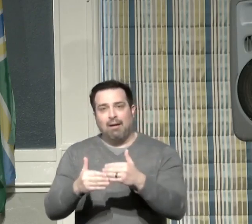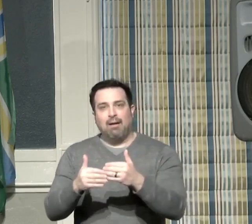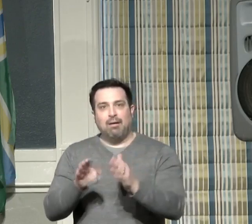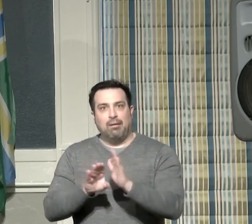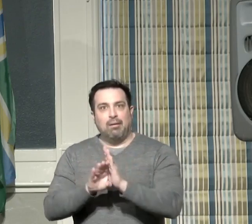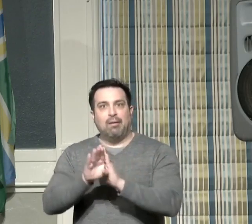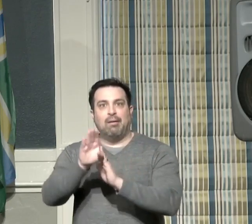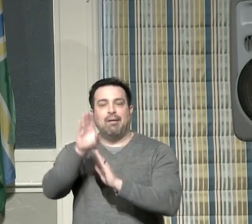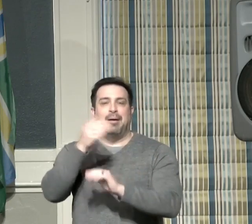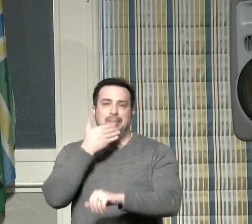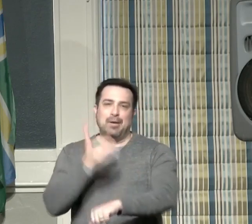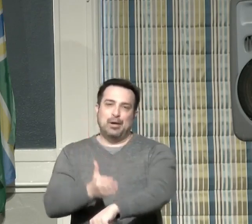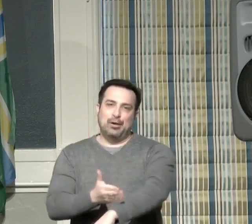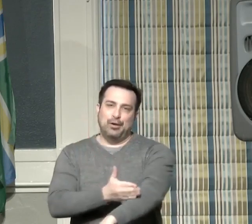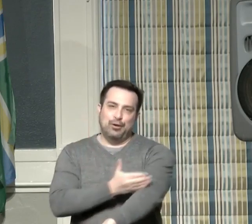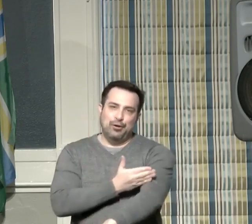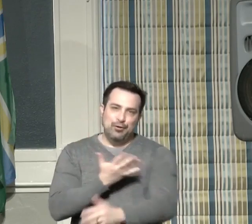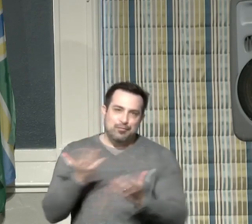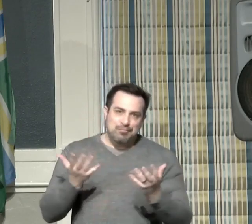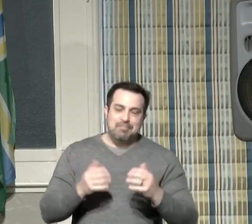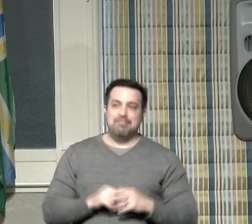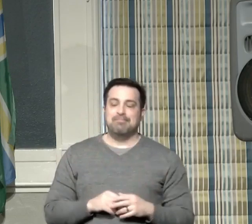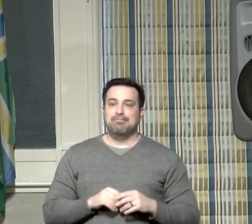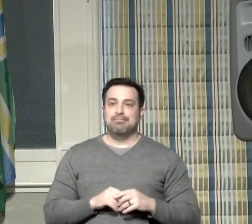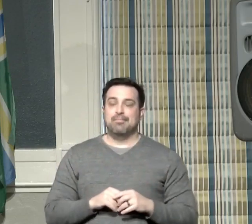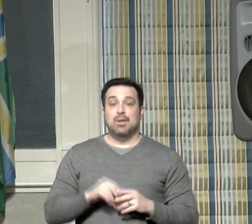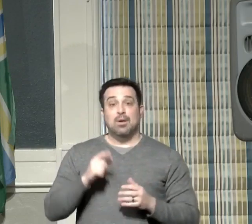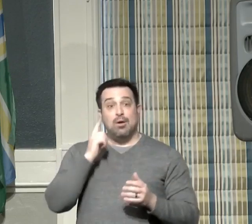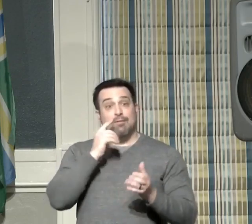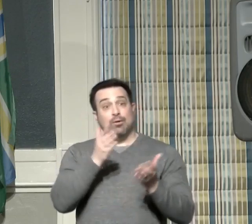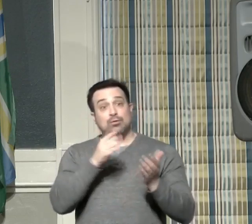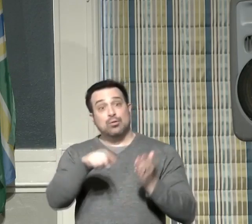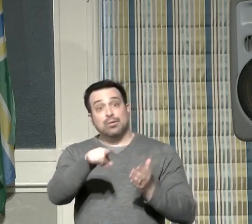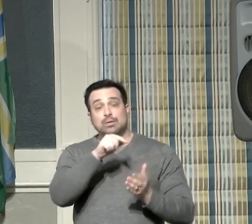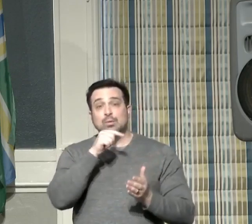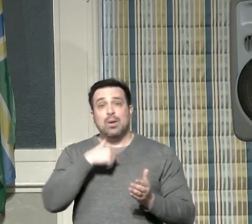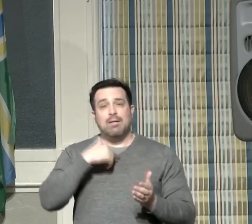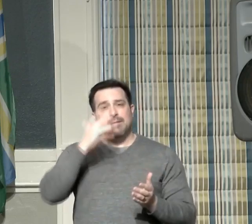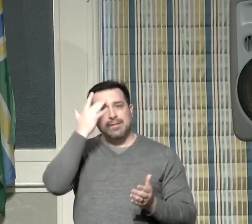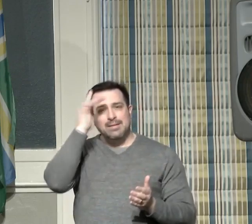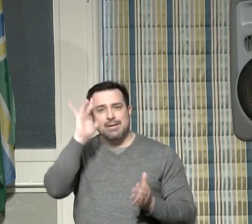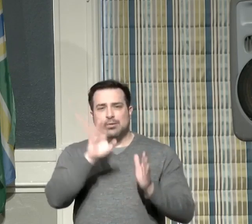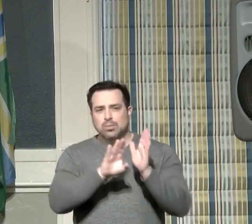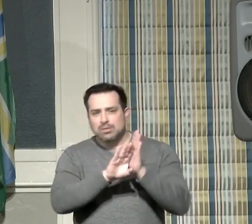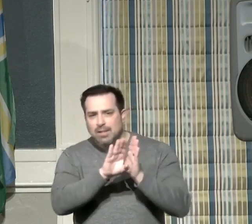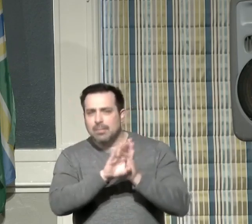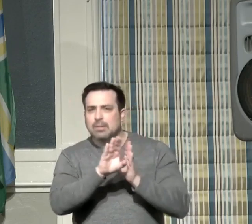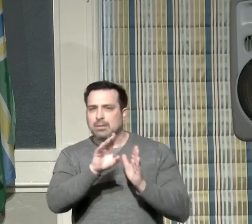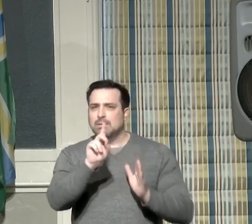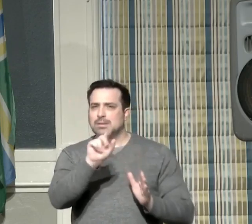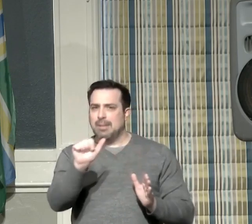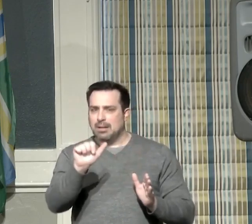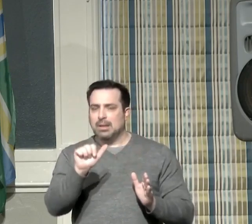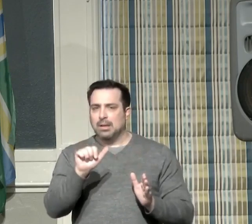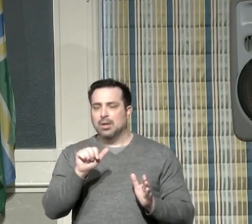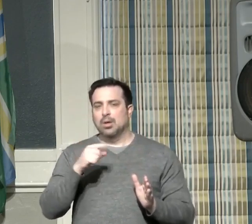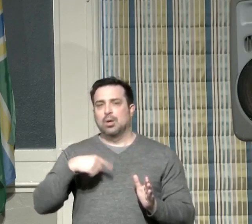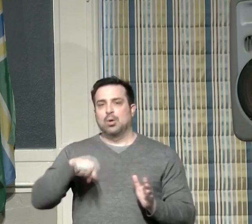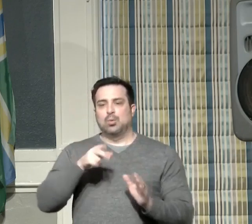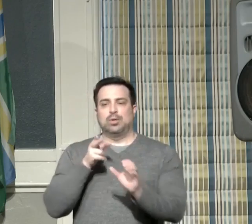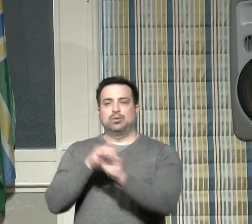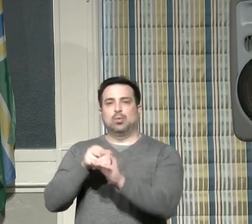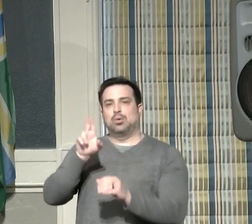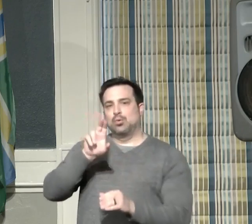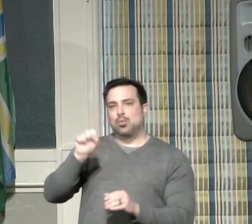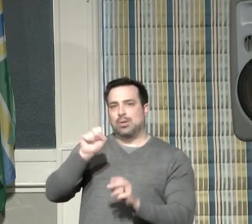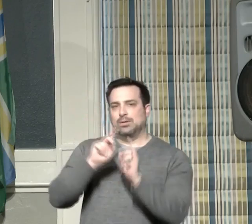so when it comes to the services for people with intellectual and developmental disabilities, we joined with the U.S.